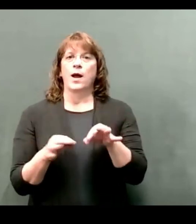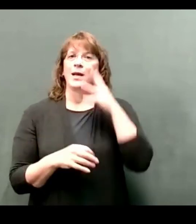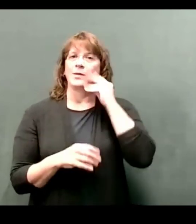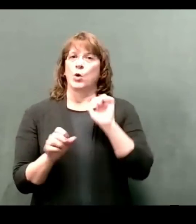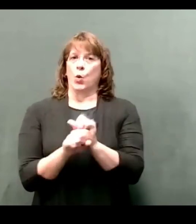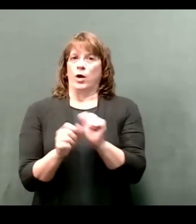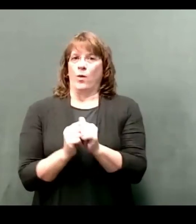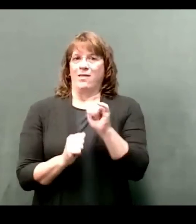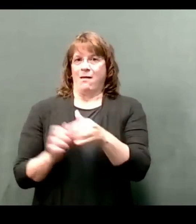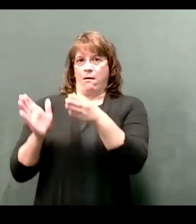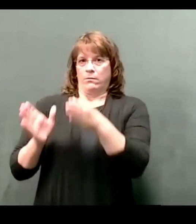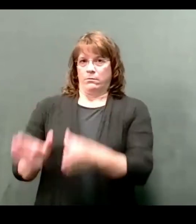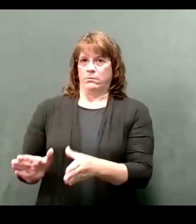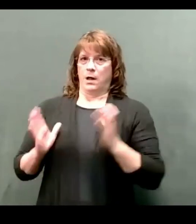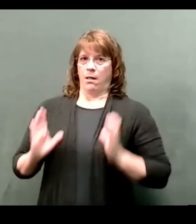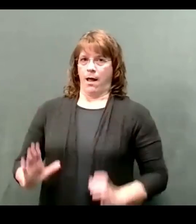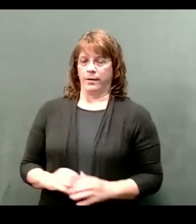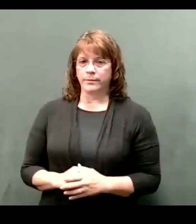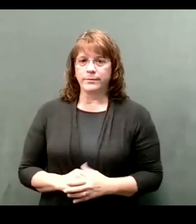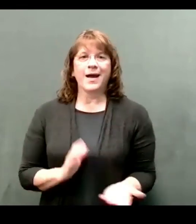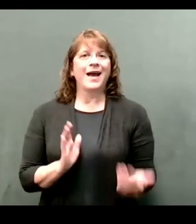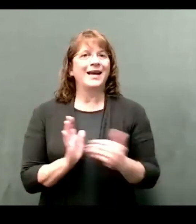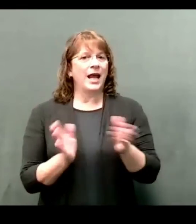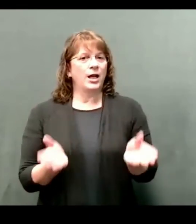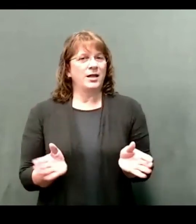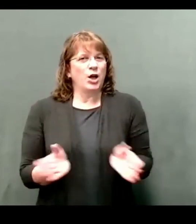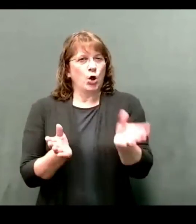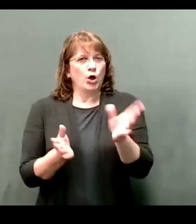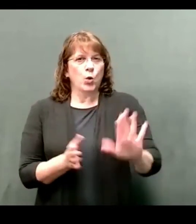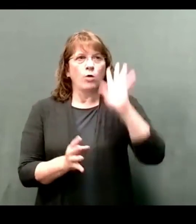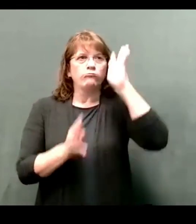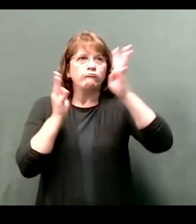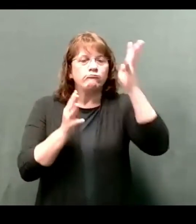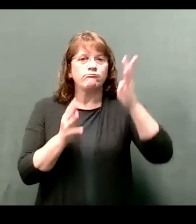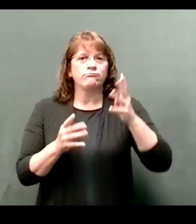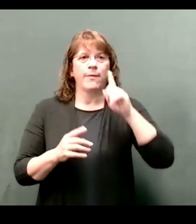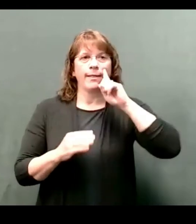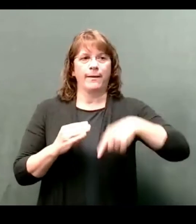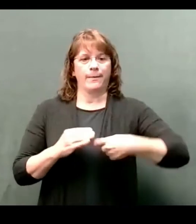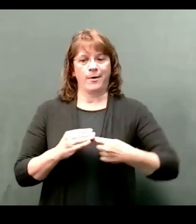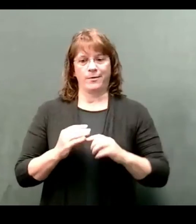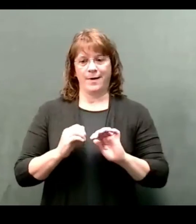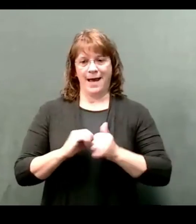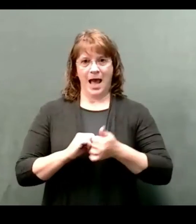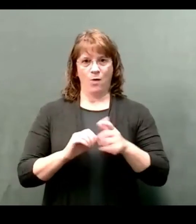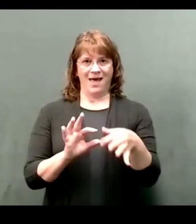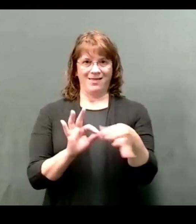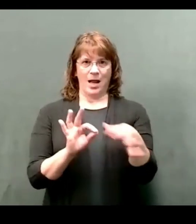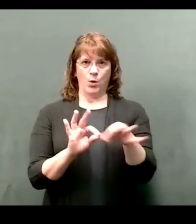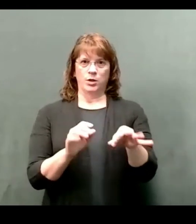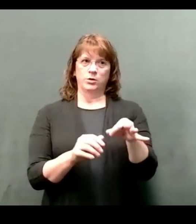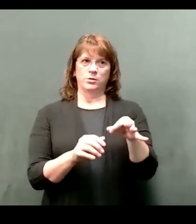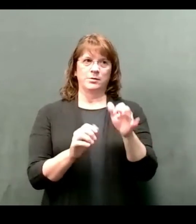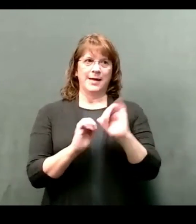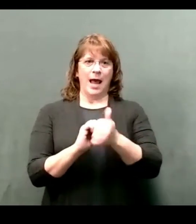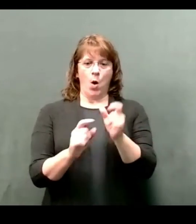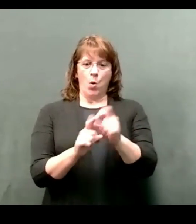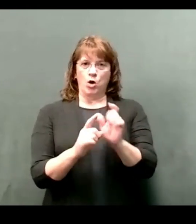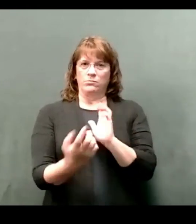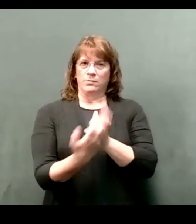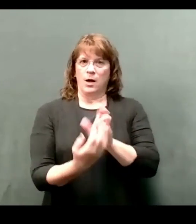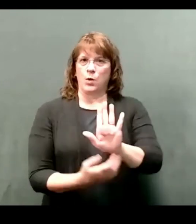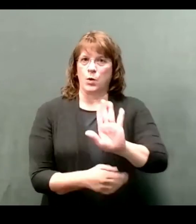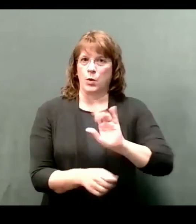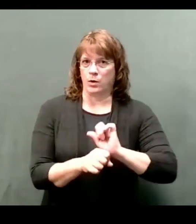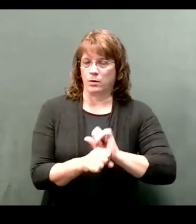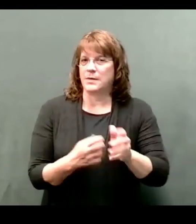working with the client. We also, once again, encourage that creativity in thinking about how that language actually applies to you, regardless of